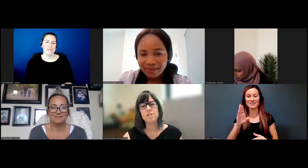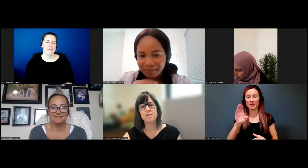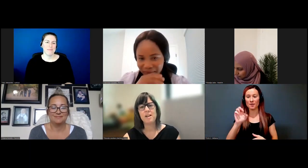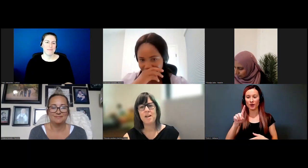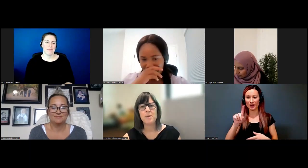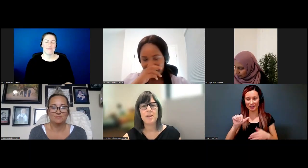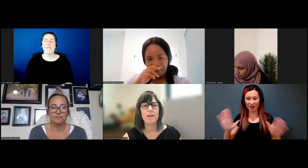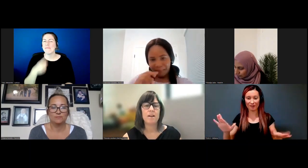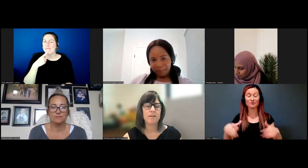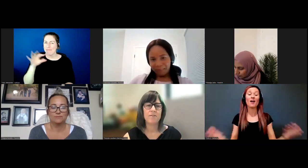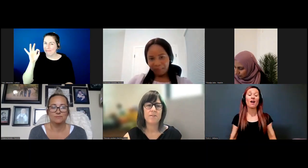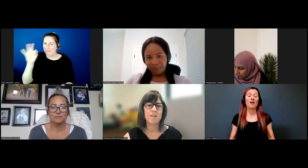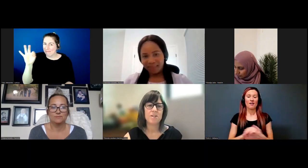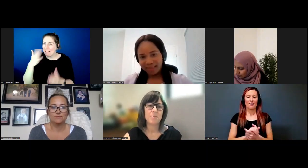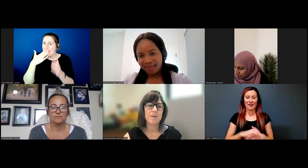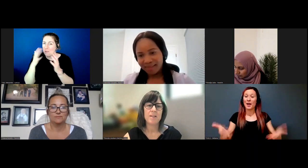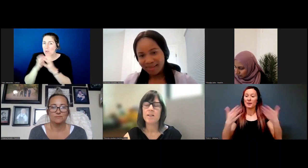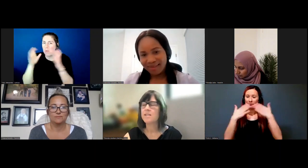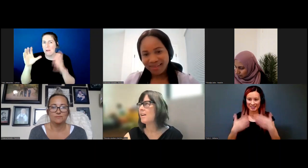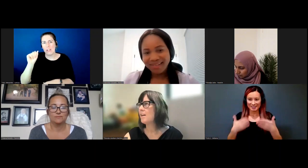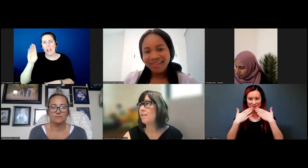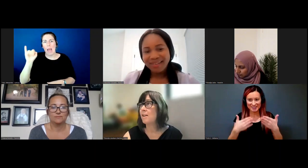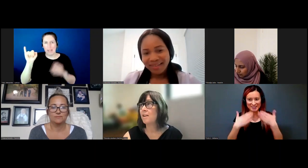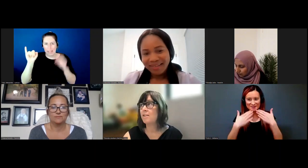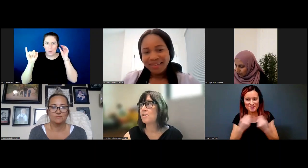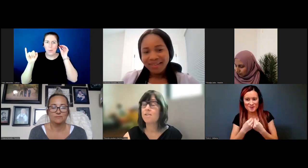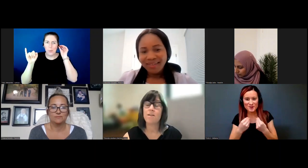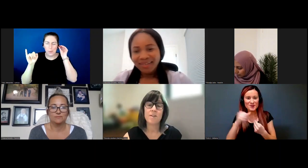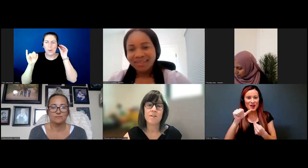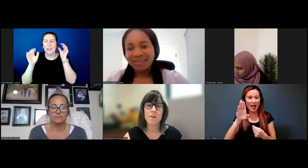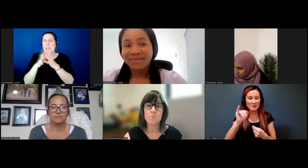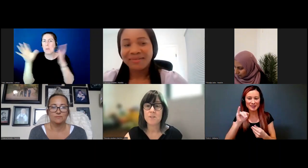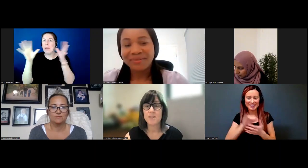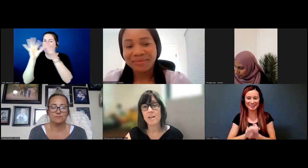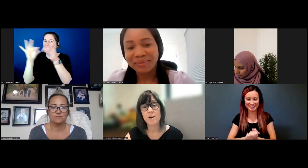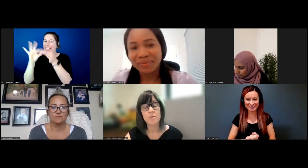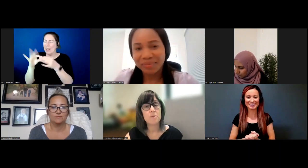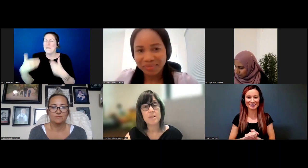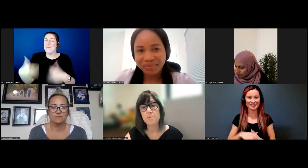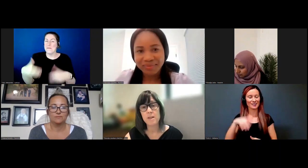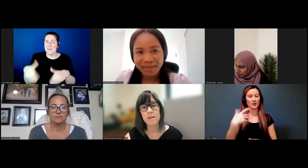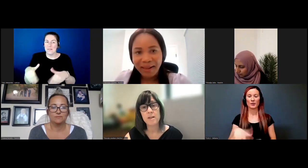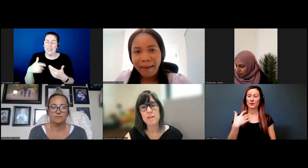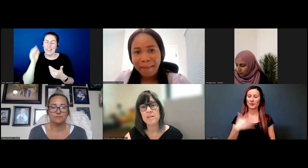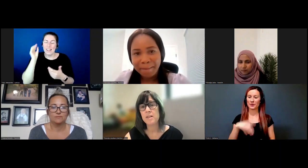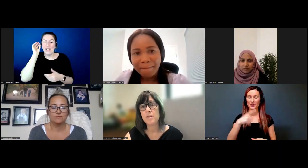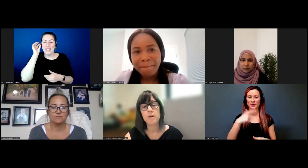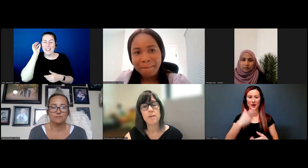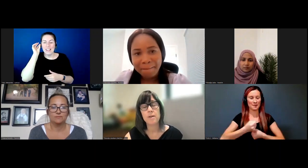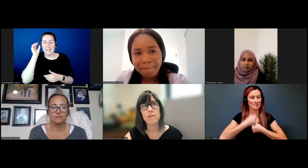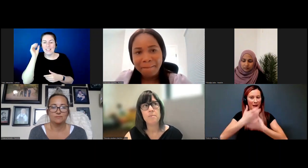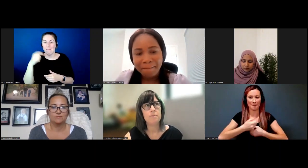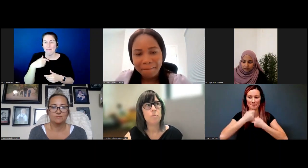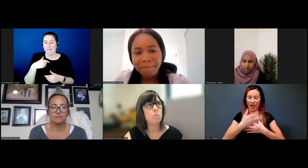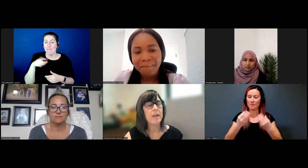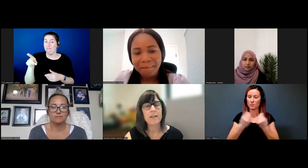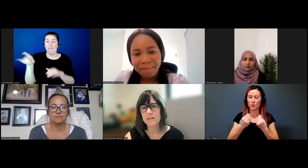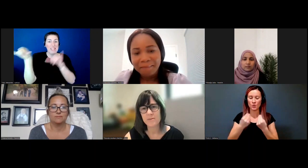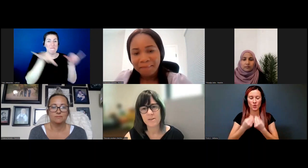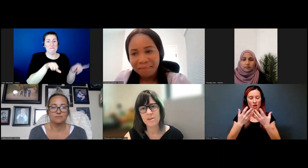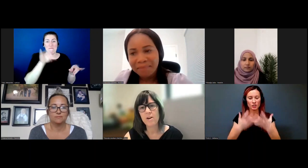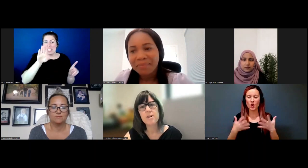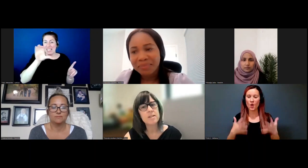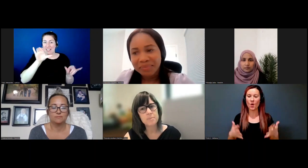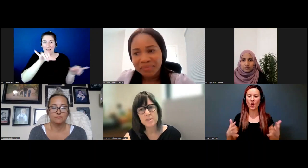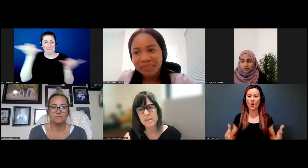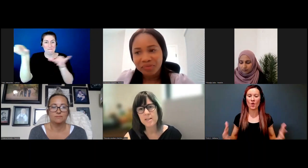Thank you so much, Abby. You shared so many things that I just off the top will say, same thing in BC with